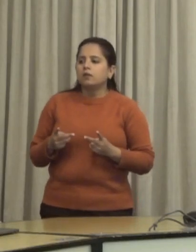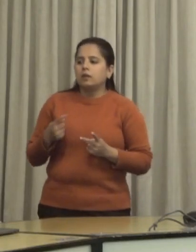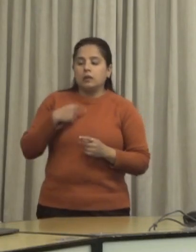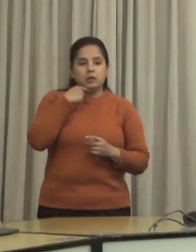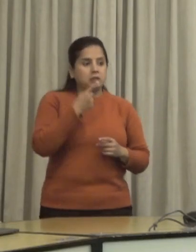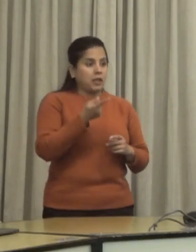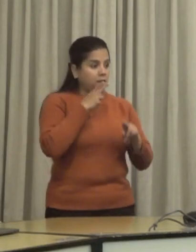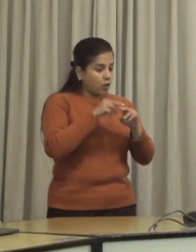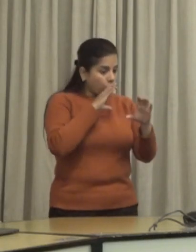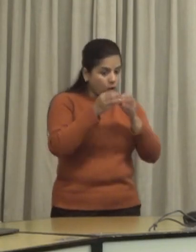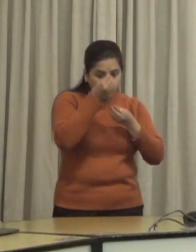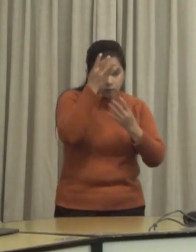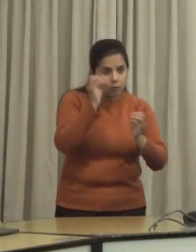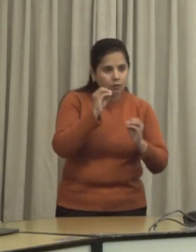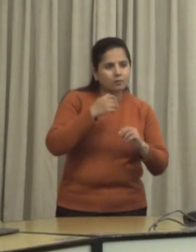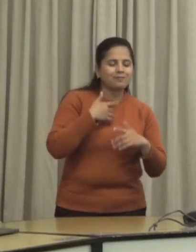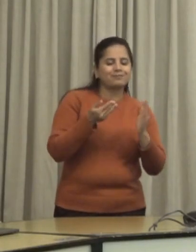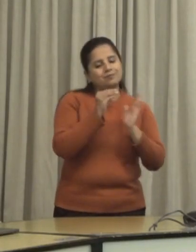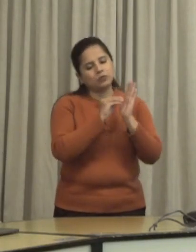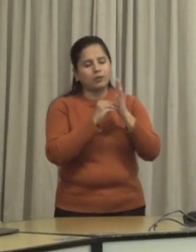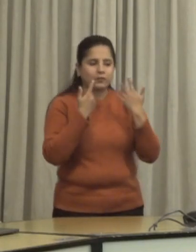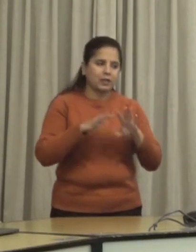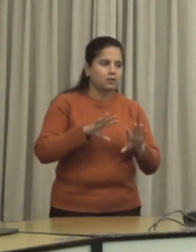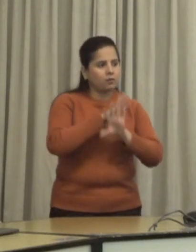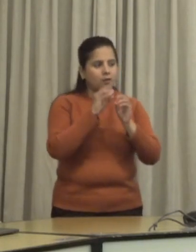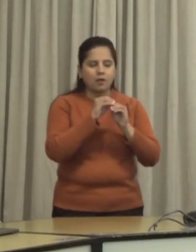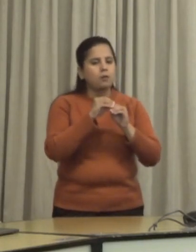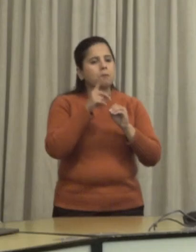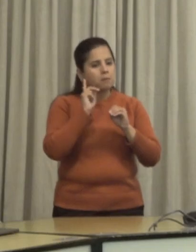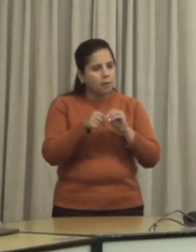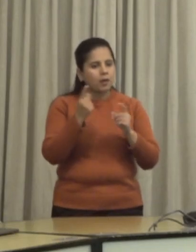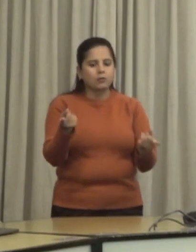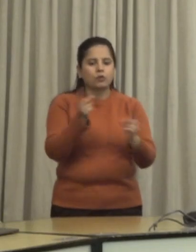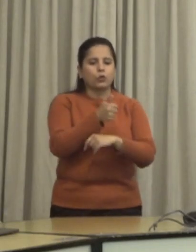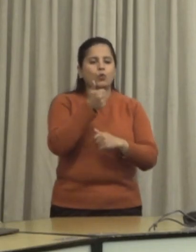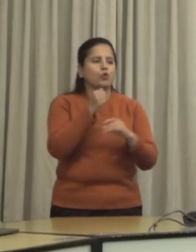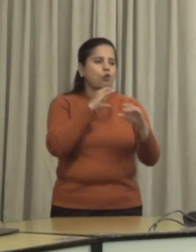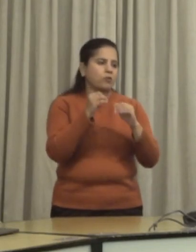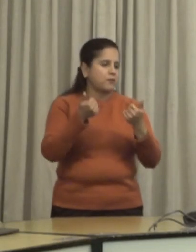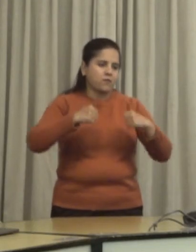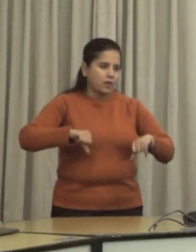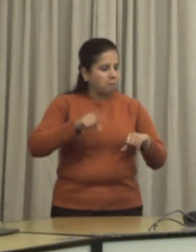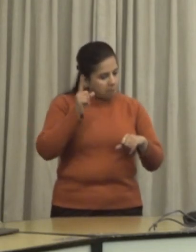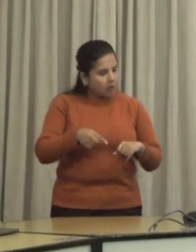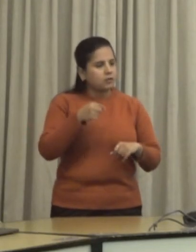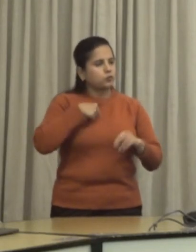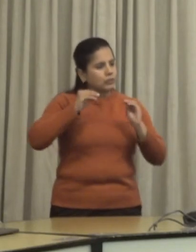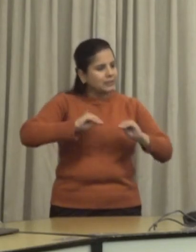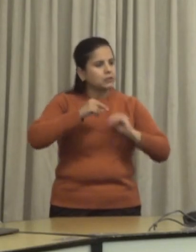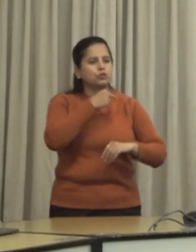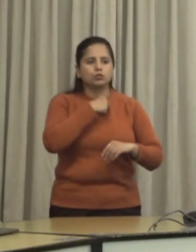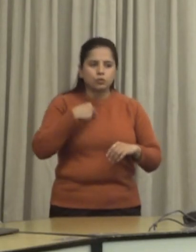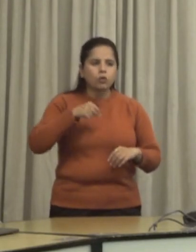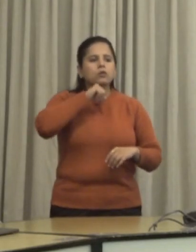say that without communicating we have just taken notes and it cannot replace your good communication. So we have to teach our doctors,